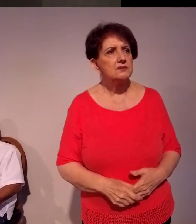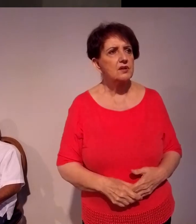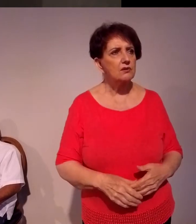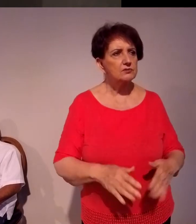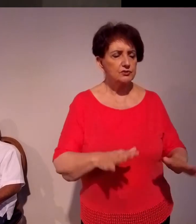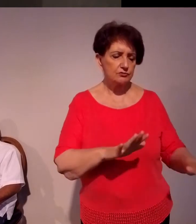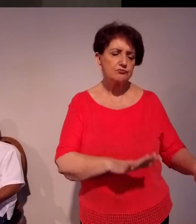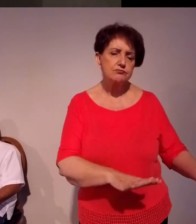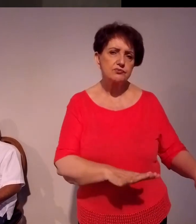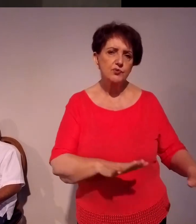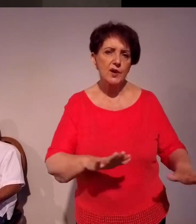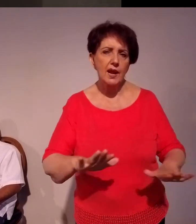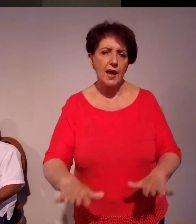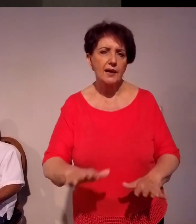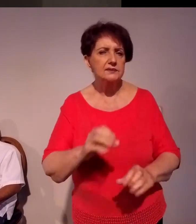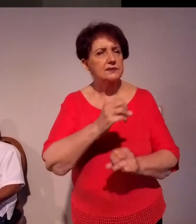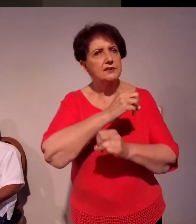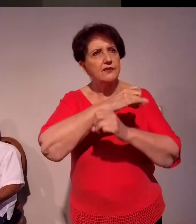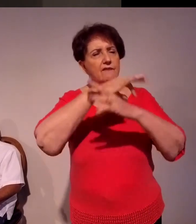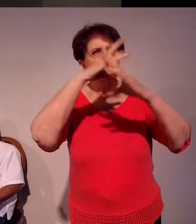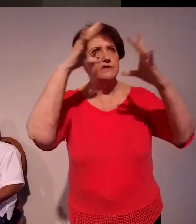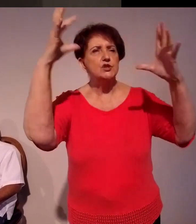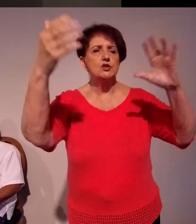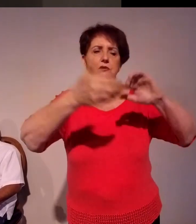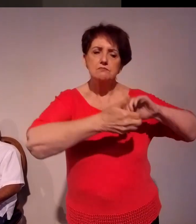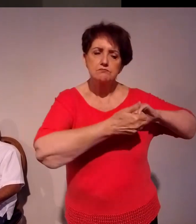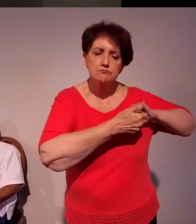relax into that vision which pulls.